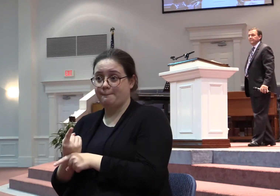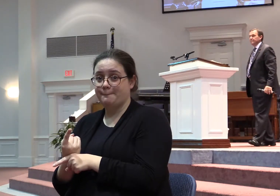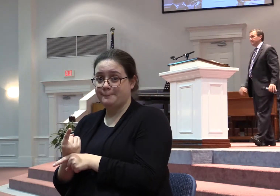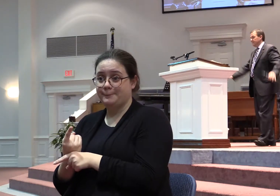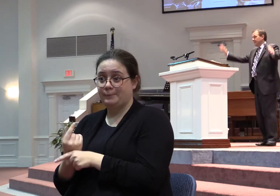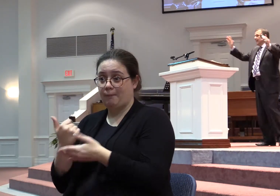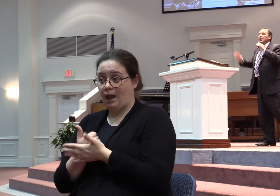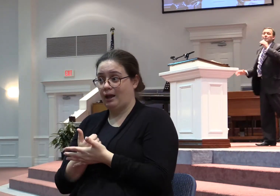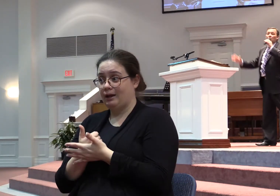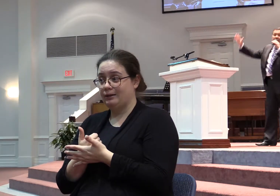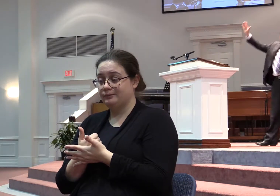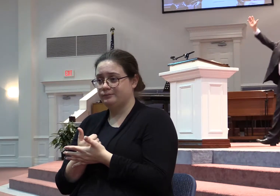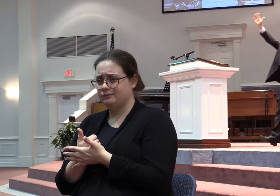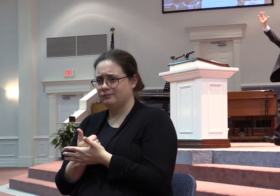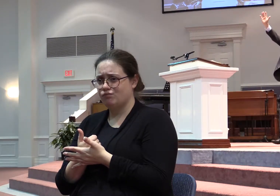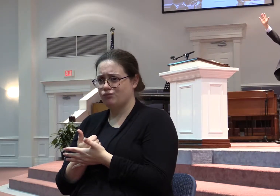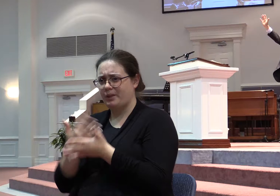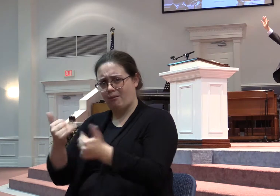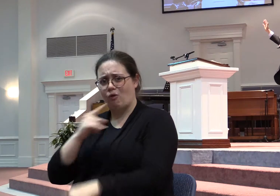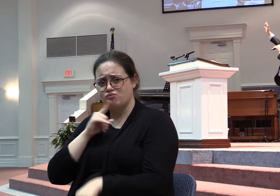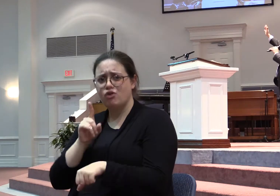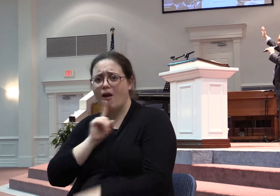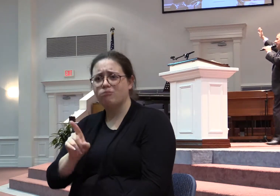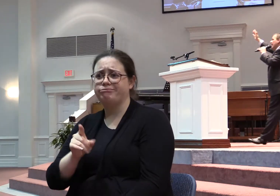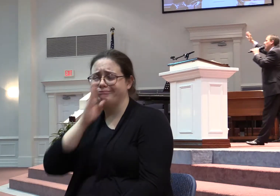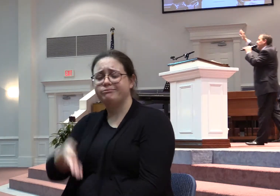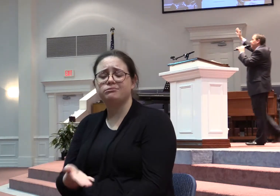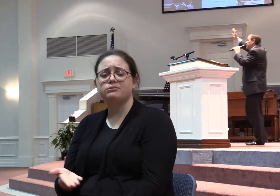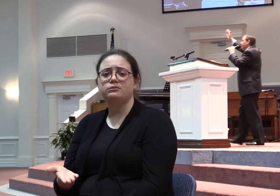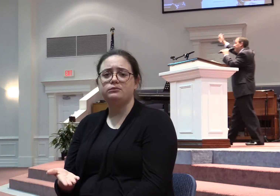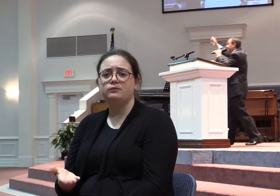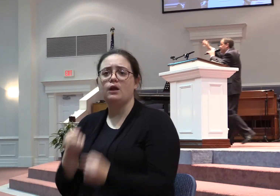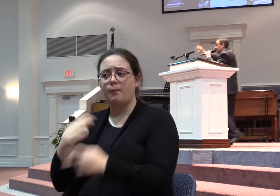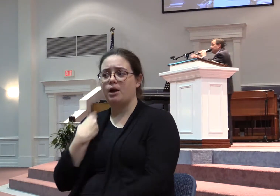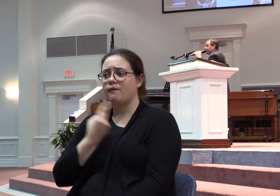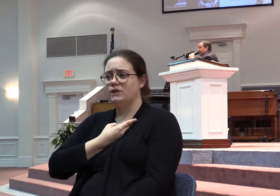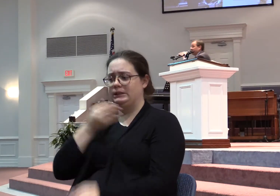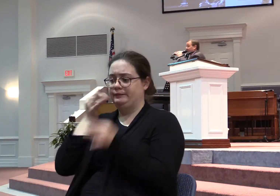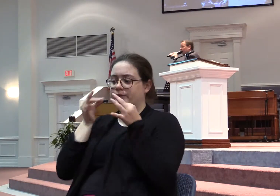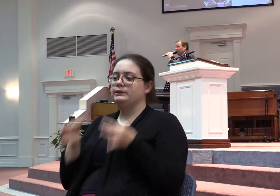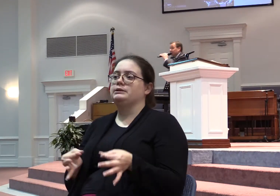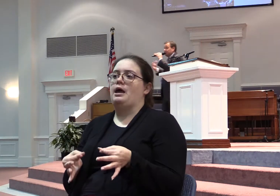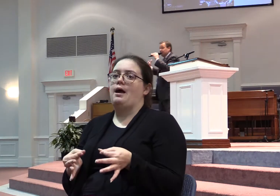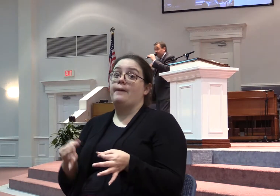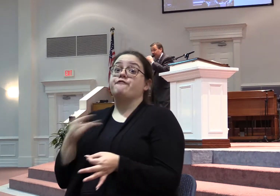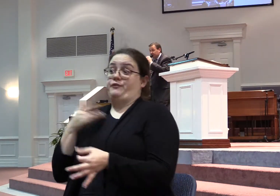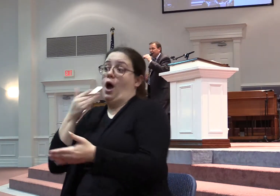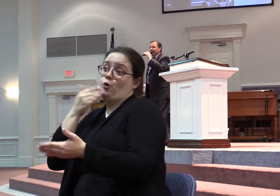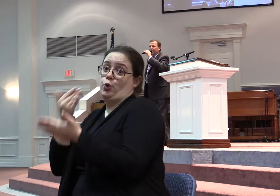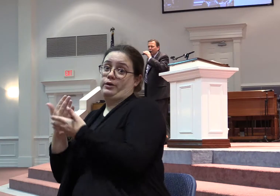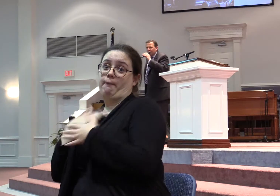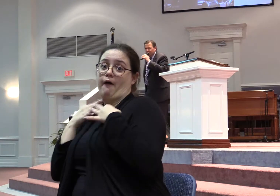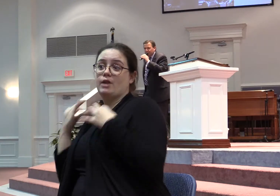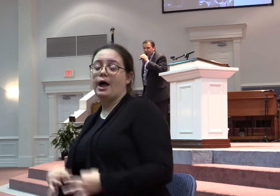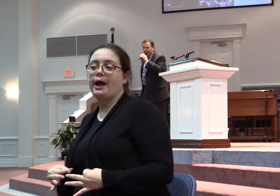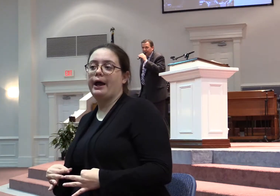That's right. Come on, let's just be real for a few minutes. How many of us have made decisions that felt good to the flesh? It